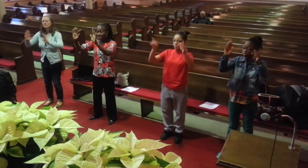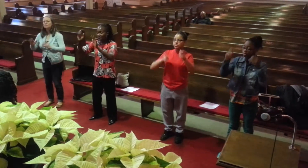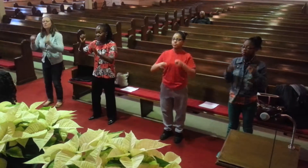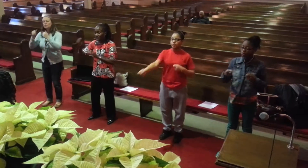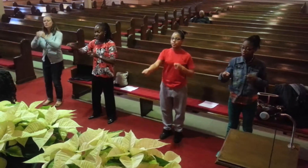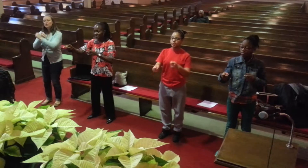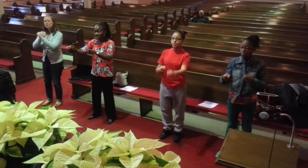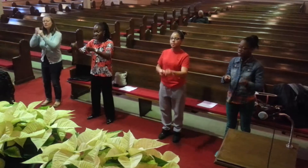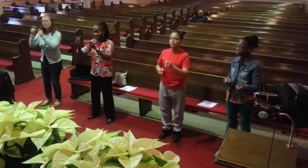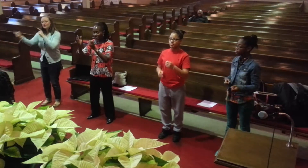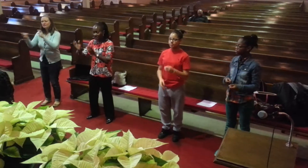Awesome ruler,